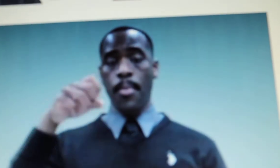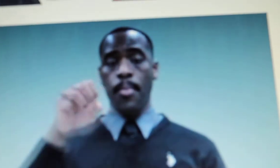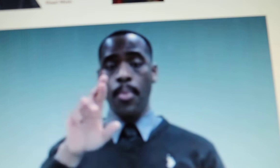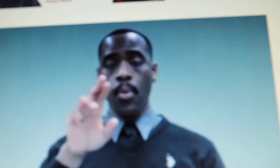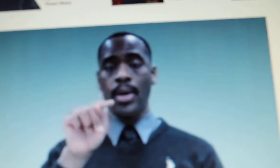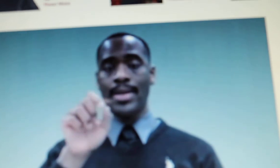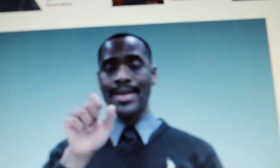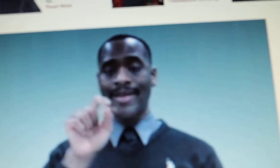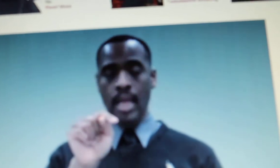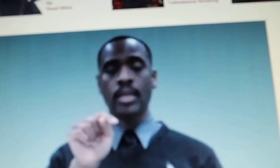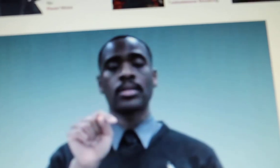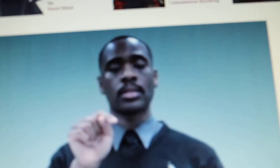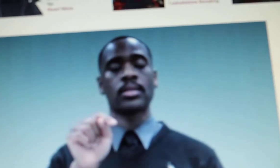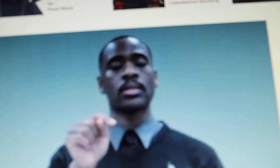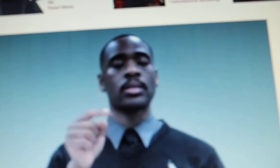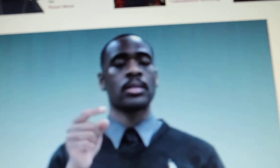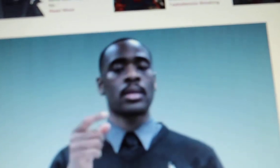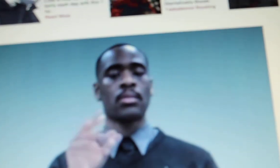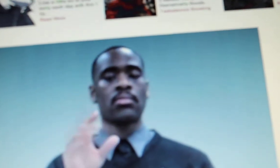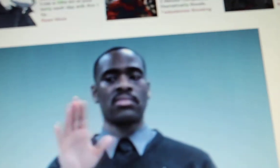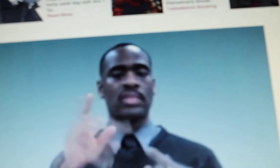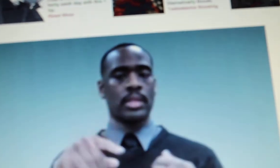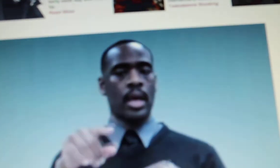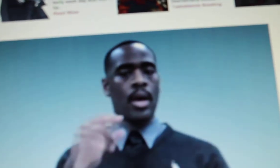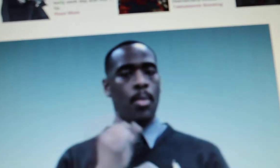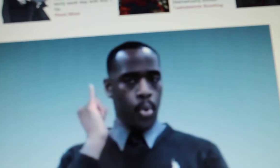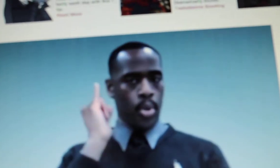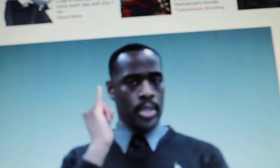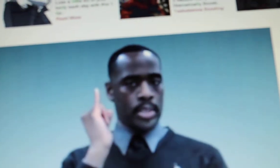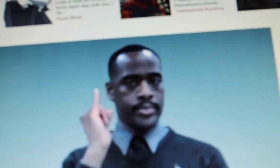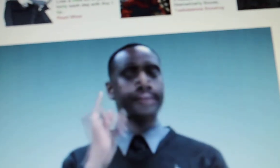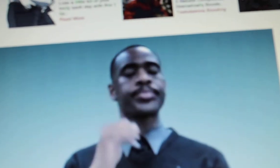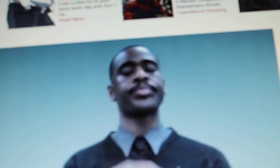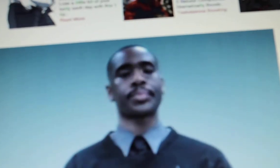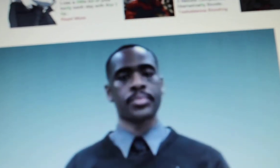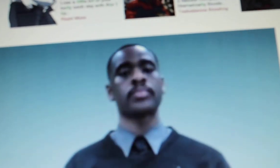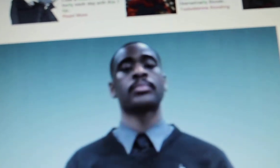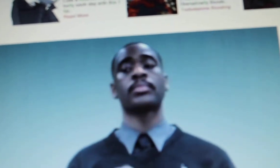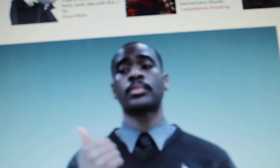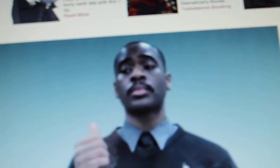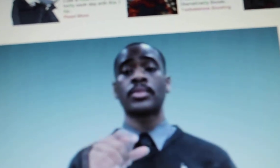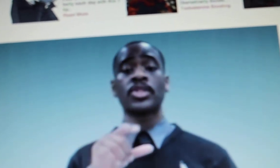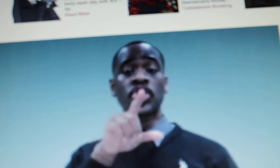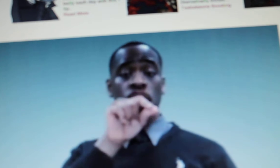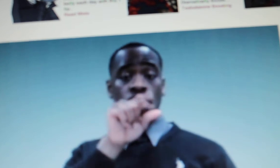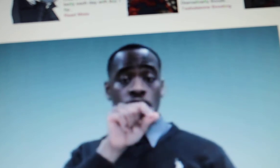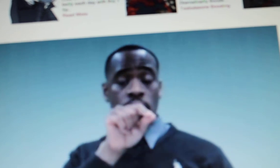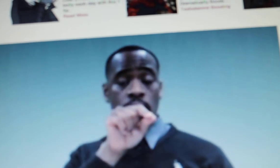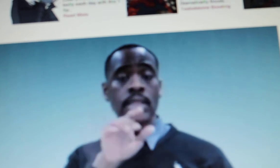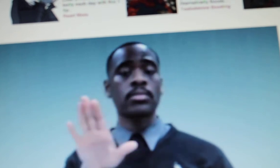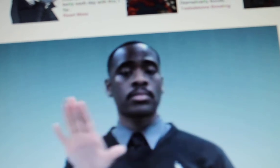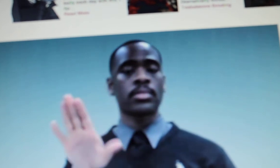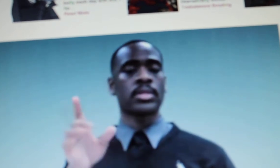And for bathroom, they sign like this. In Texas, their sign for important